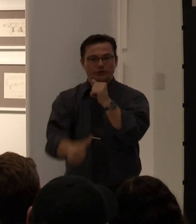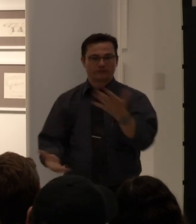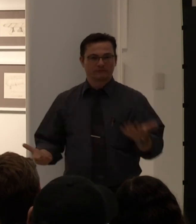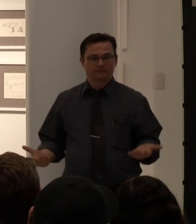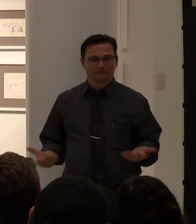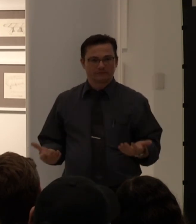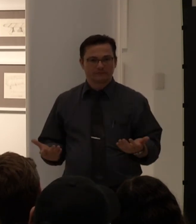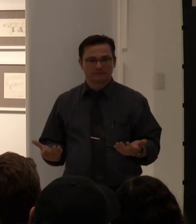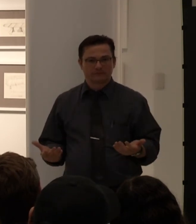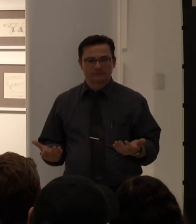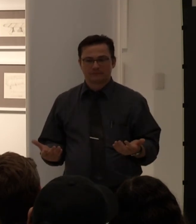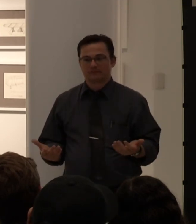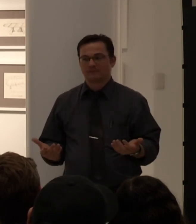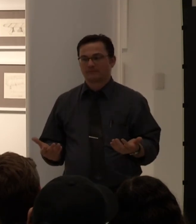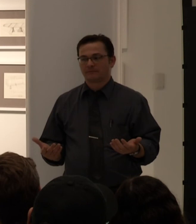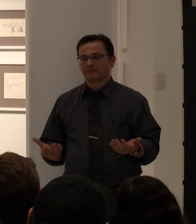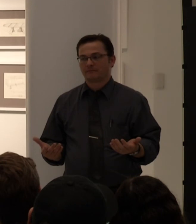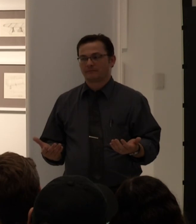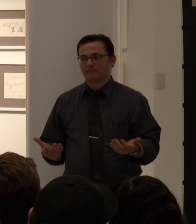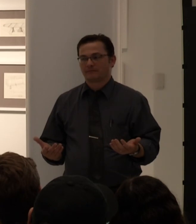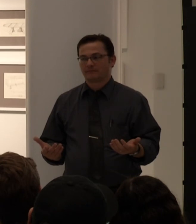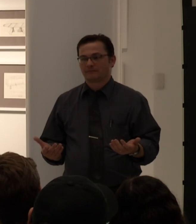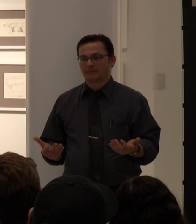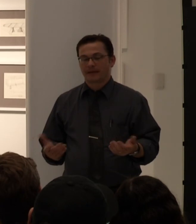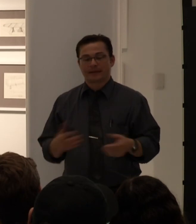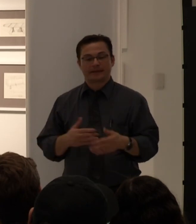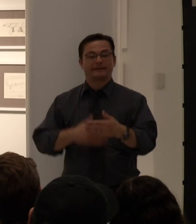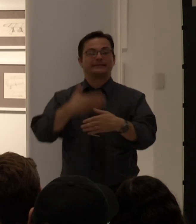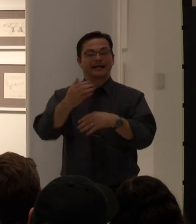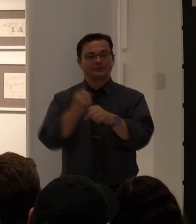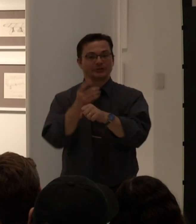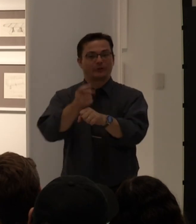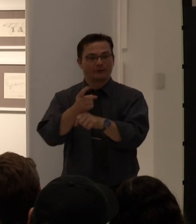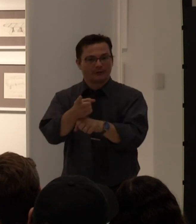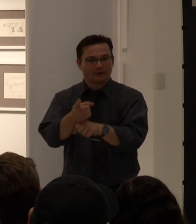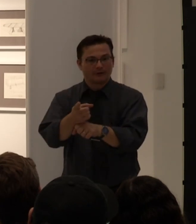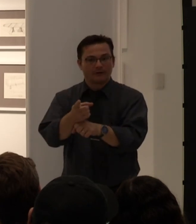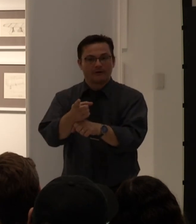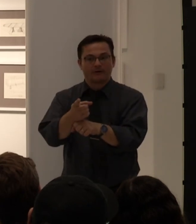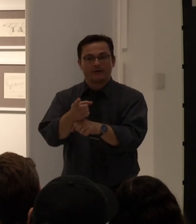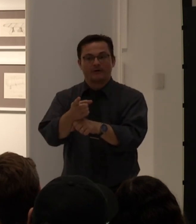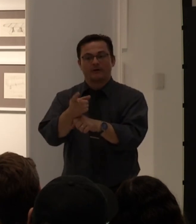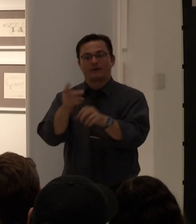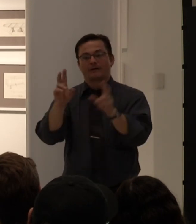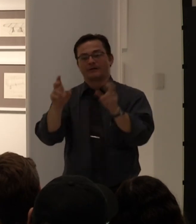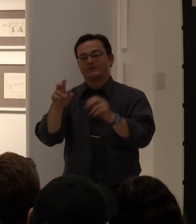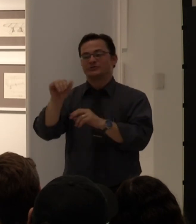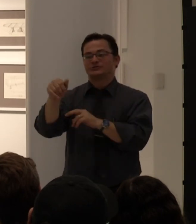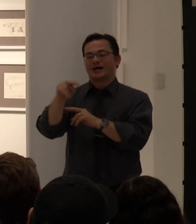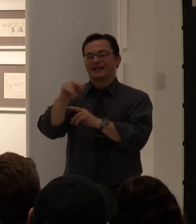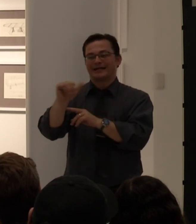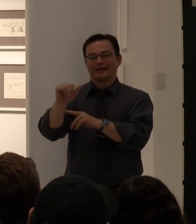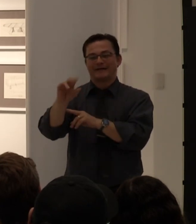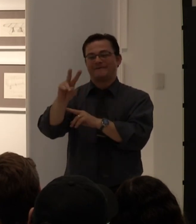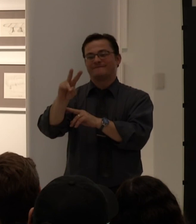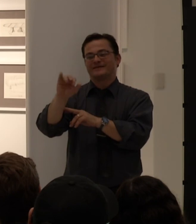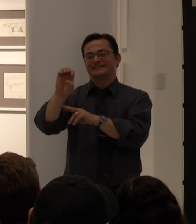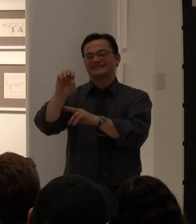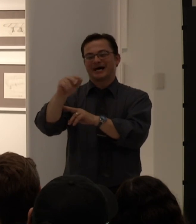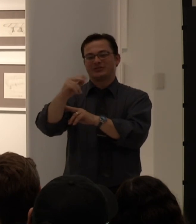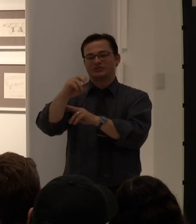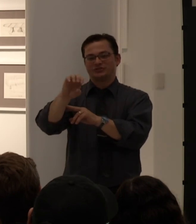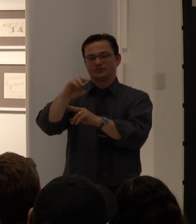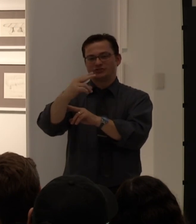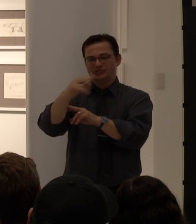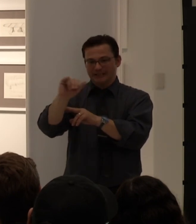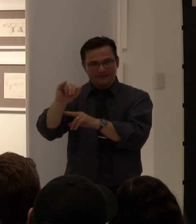then the next year, quote, Johnny Versace, new shit comes out and you have to get rid of